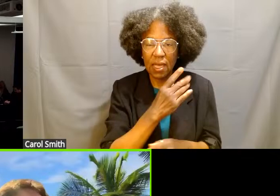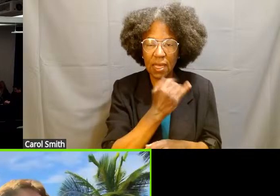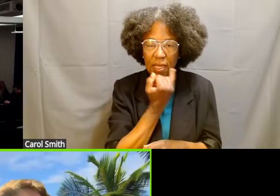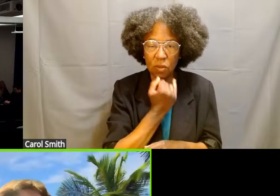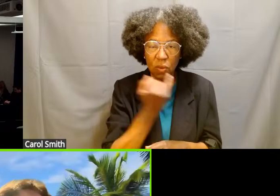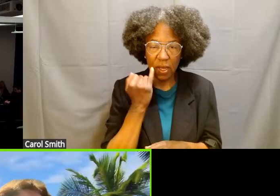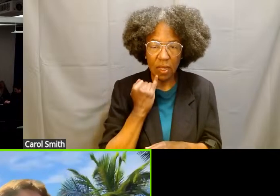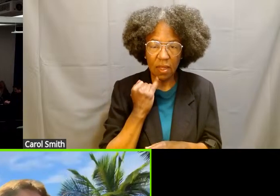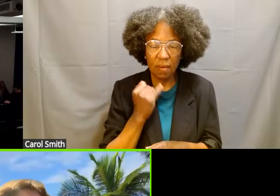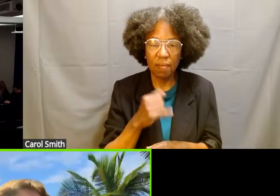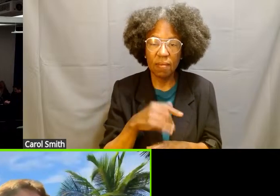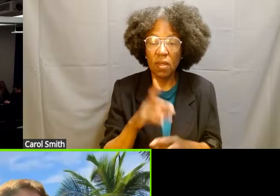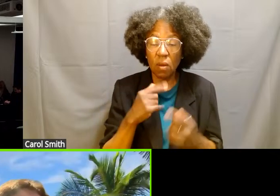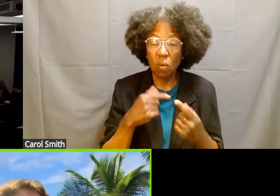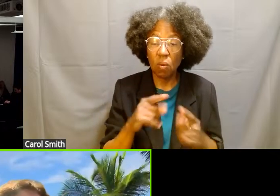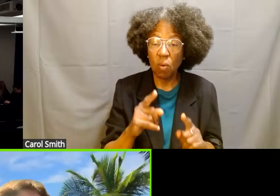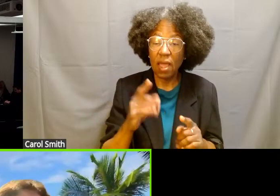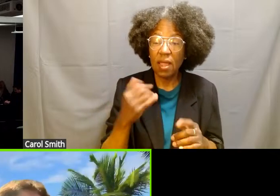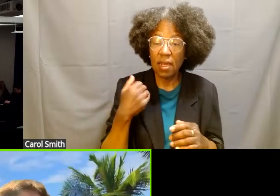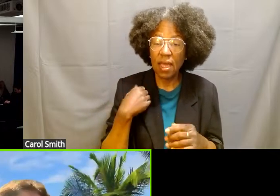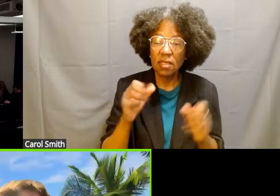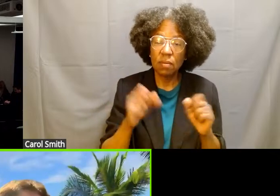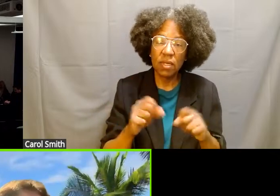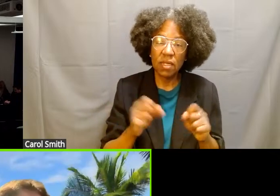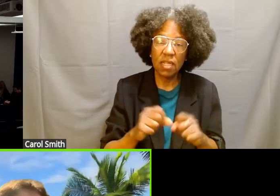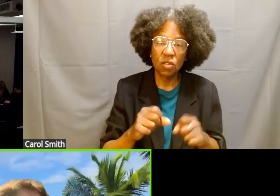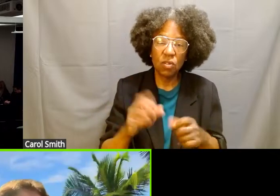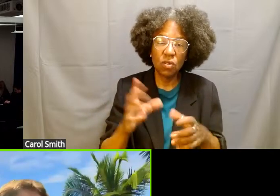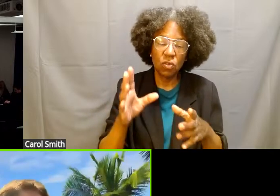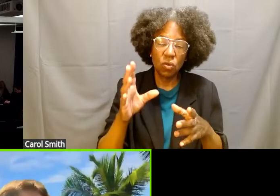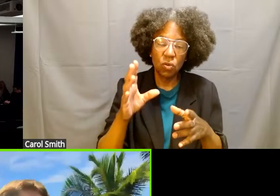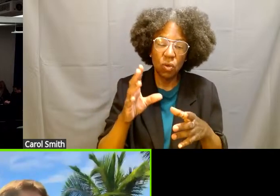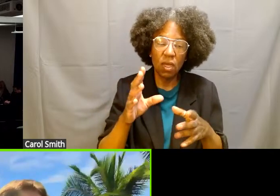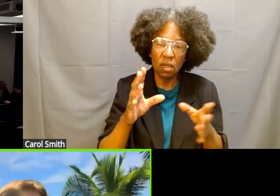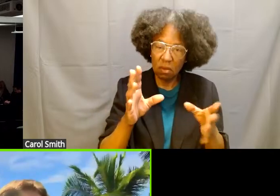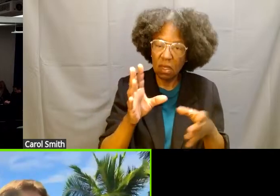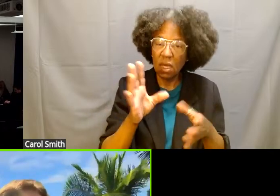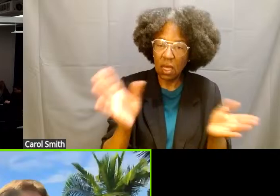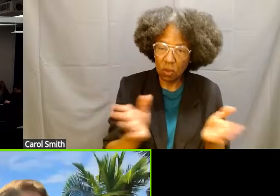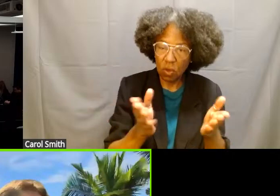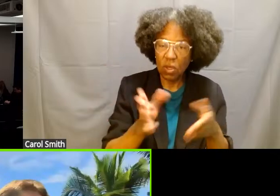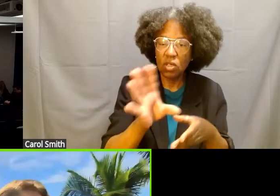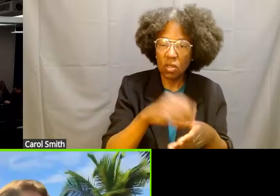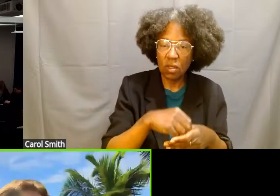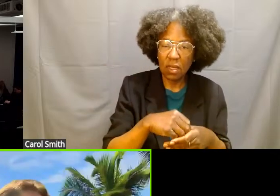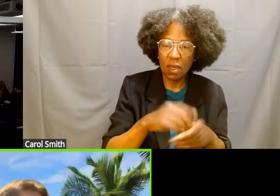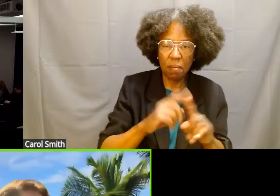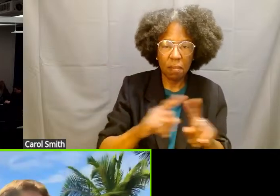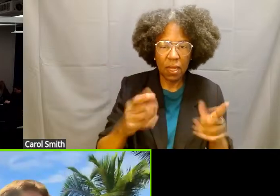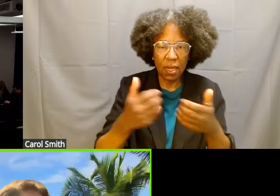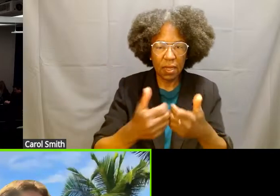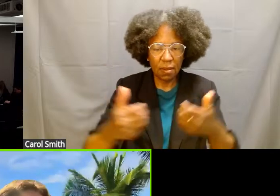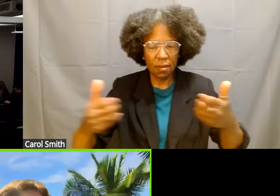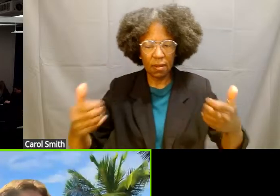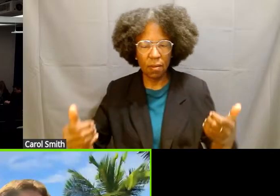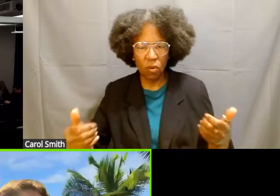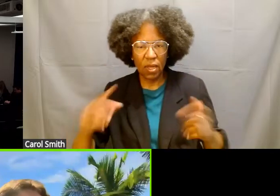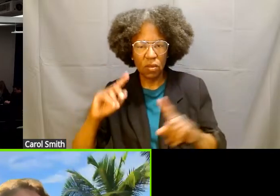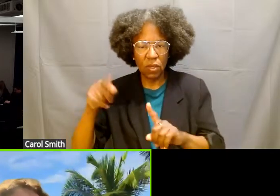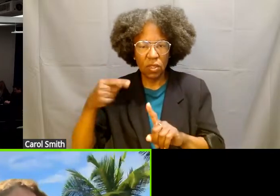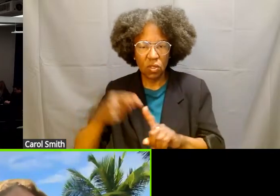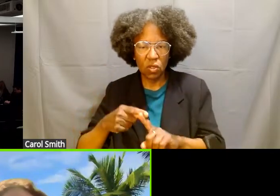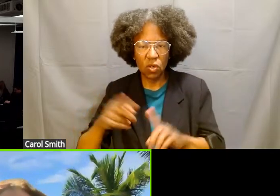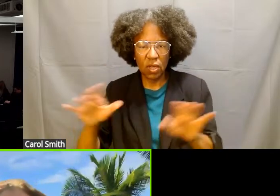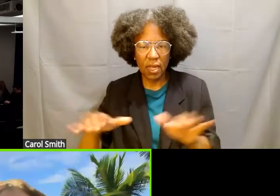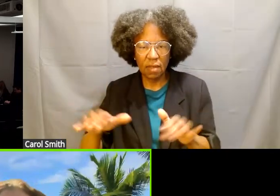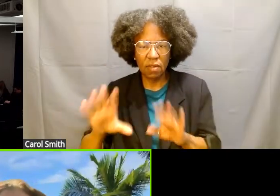the potential to promote inclusivity, it misuses by the certain activities group. It is intended deepening